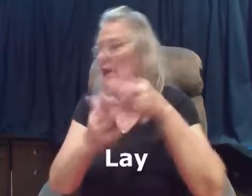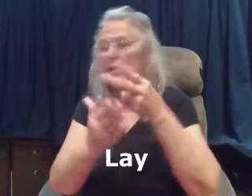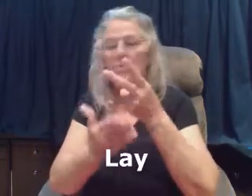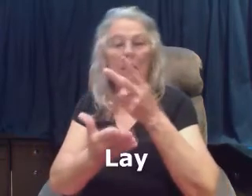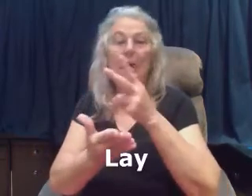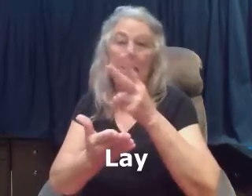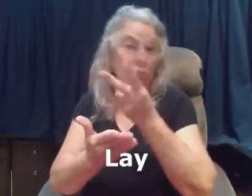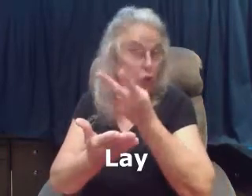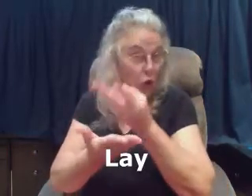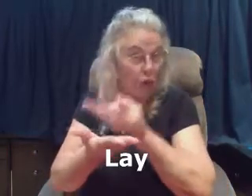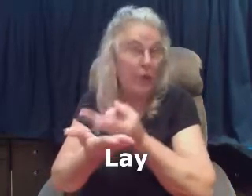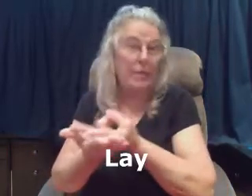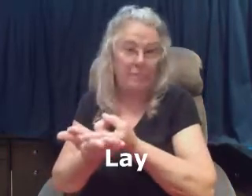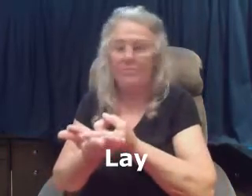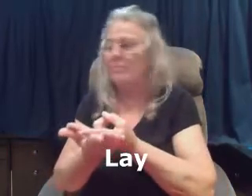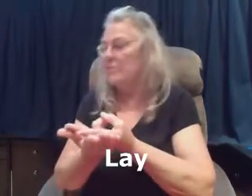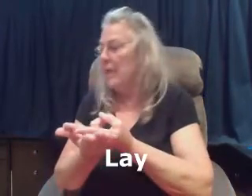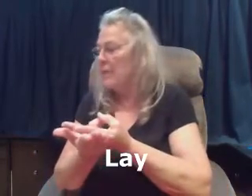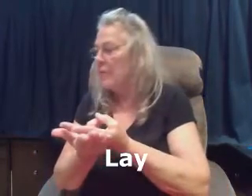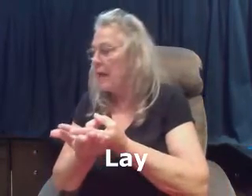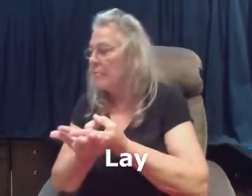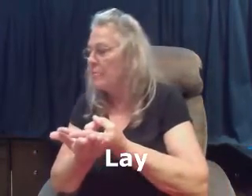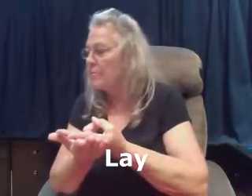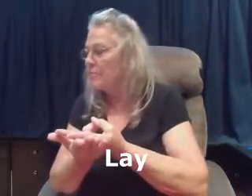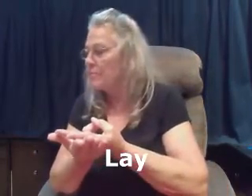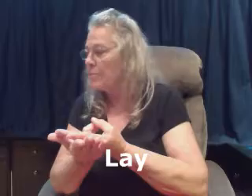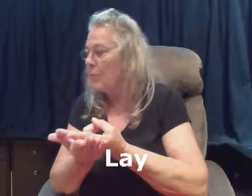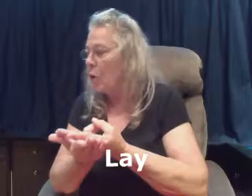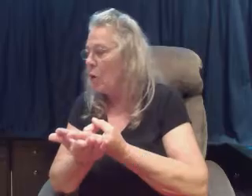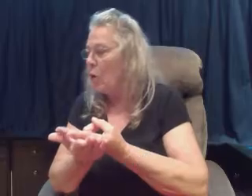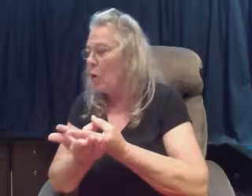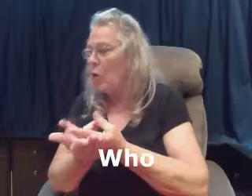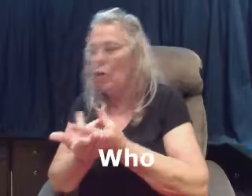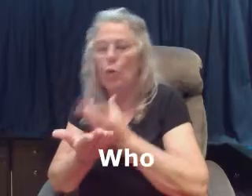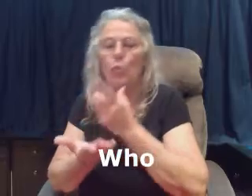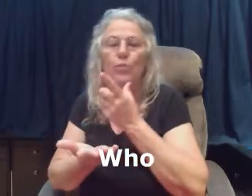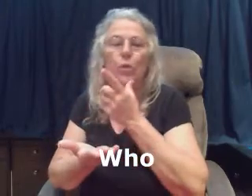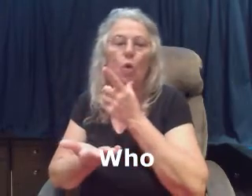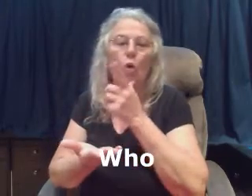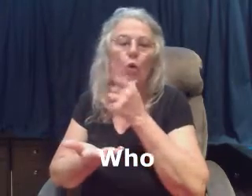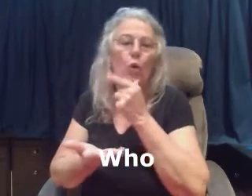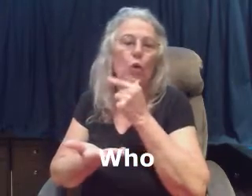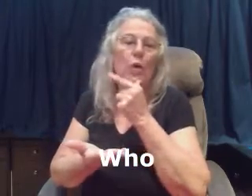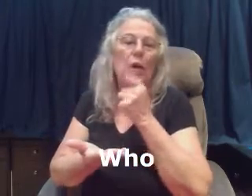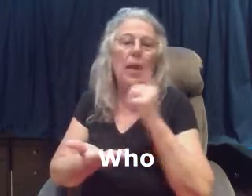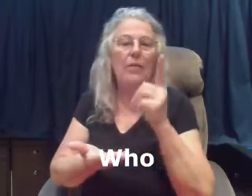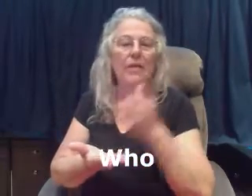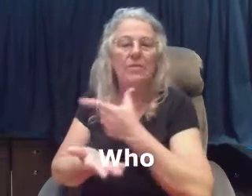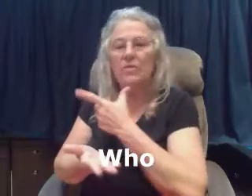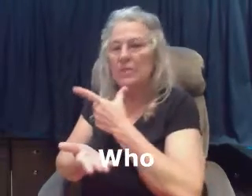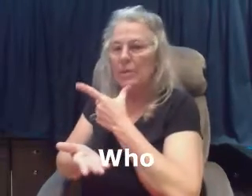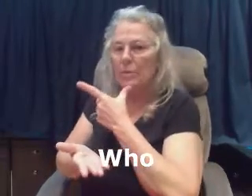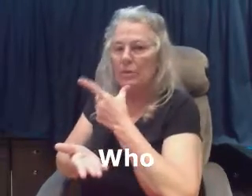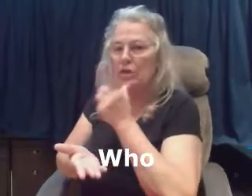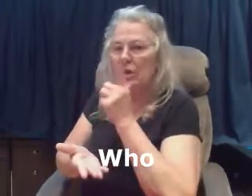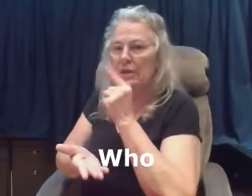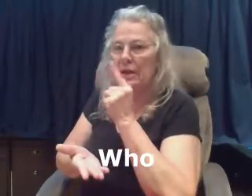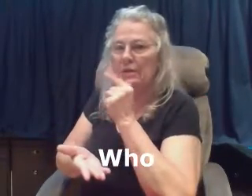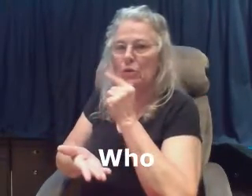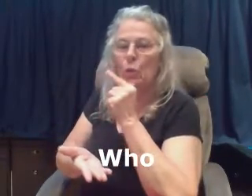Laid, again, Charlie, lay him down. Whom, or who, and that's thumb on the chin, and it's a